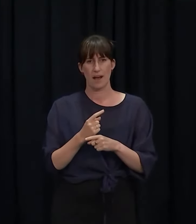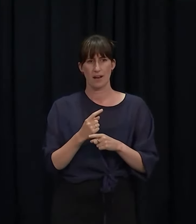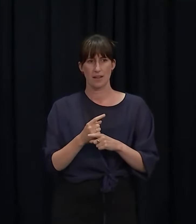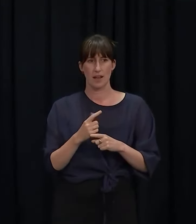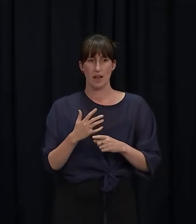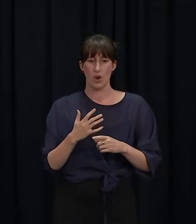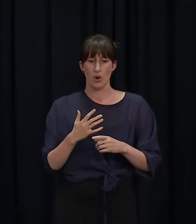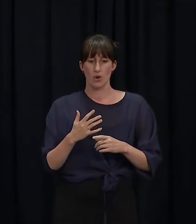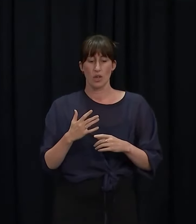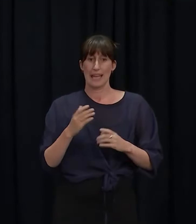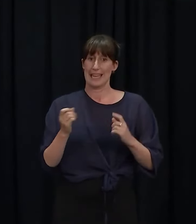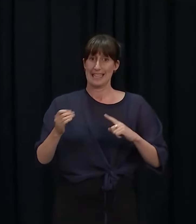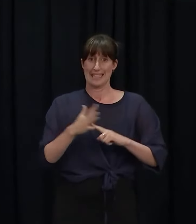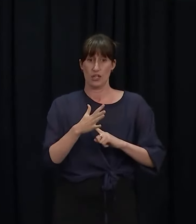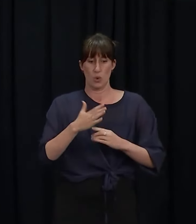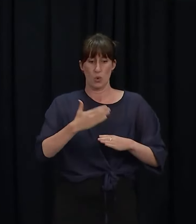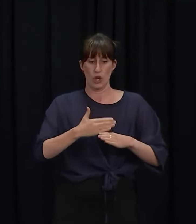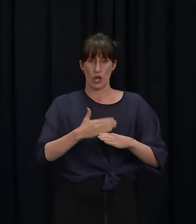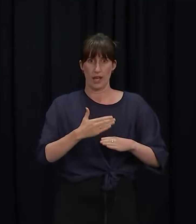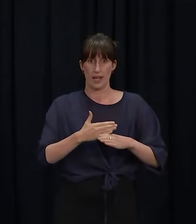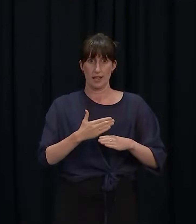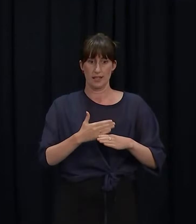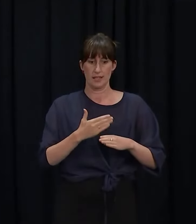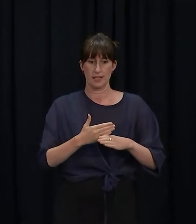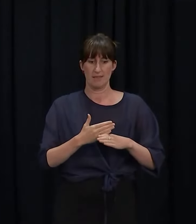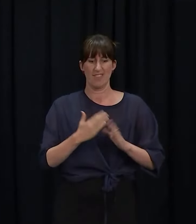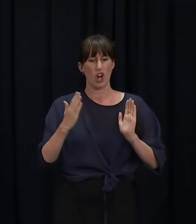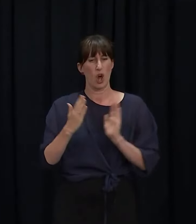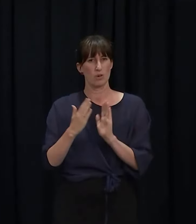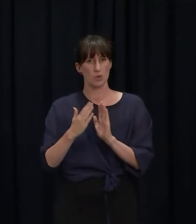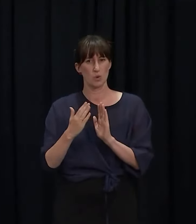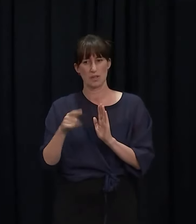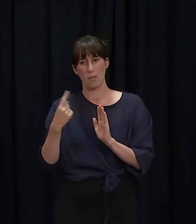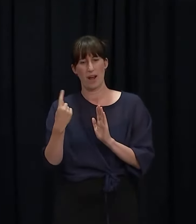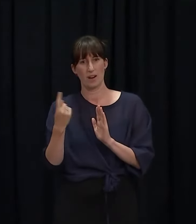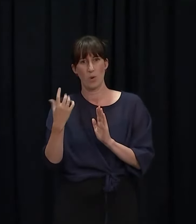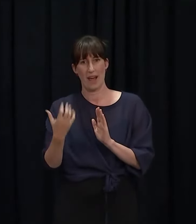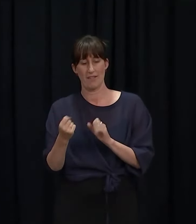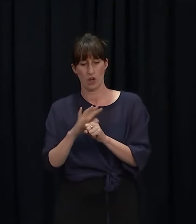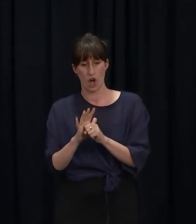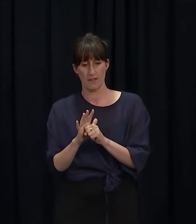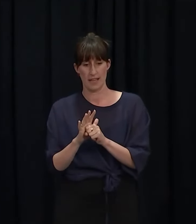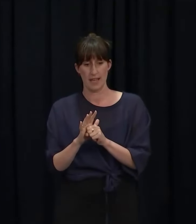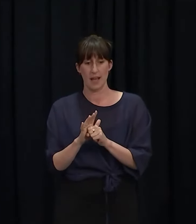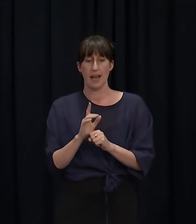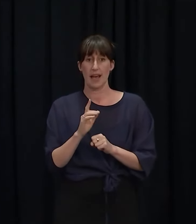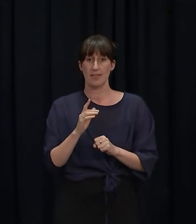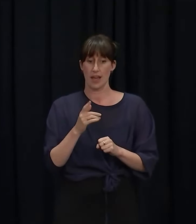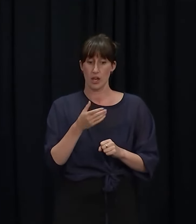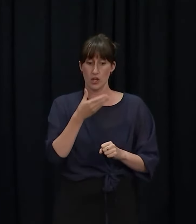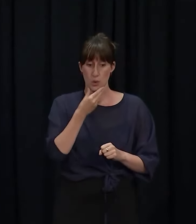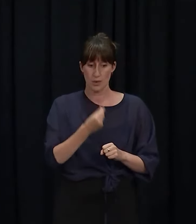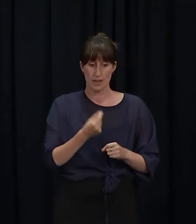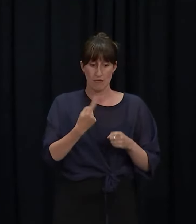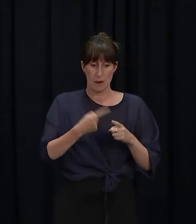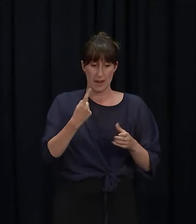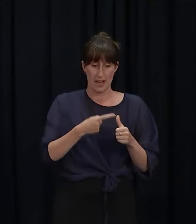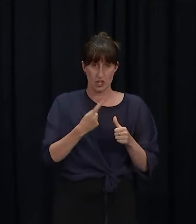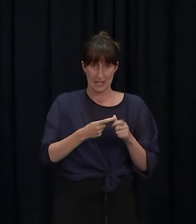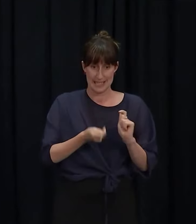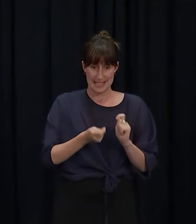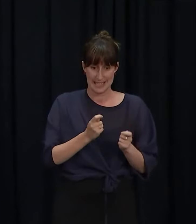RAT. What proportion of the workforce, how many do you expect to be in that special category? Yeah, and so that's a process